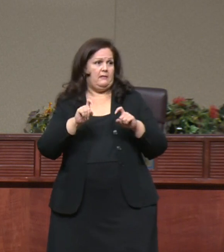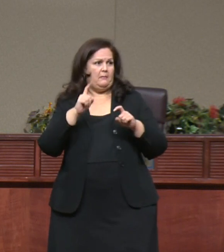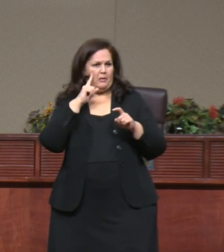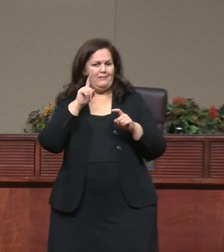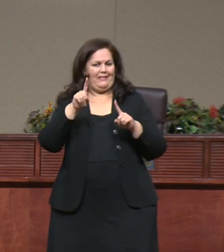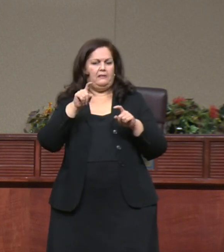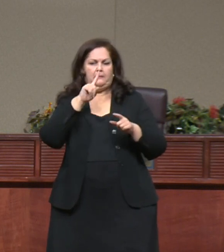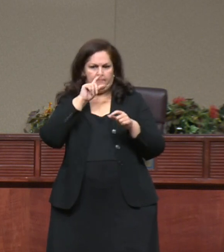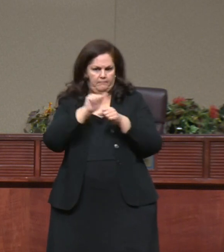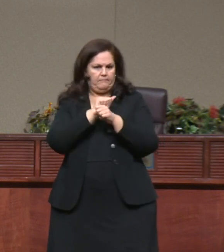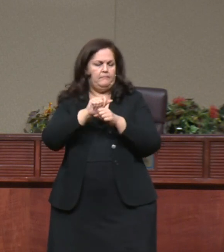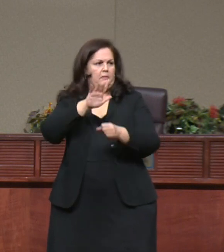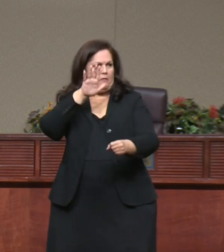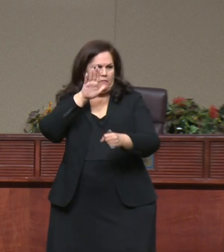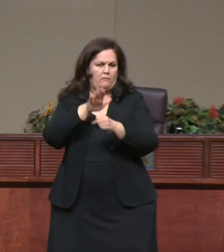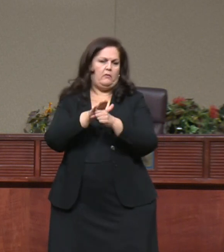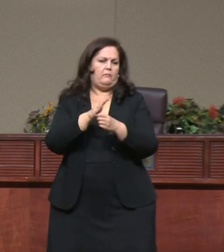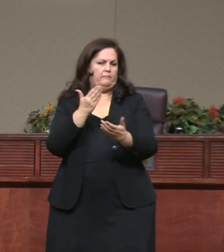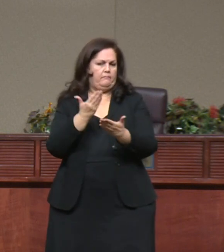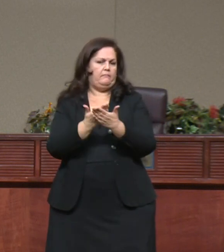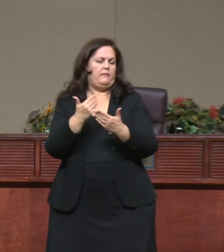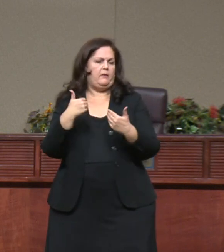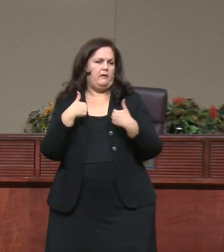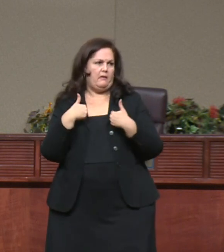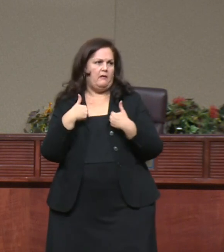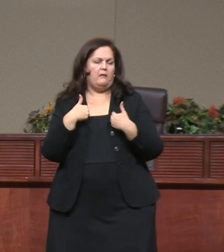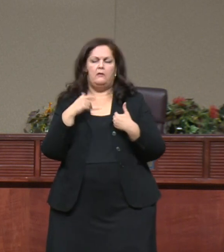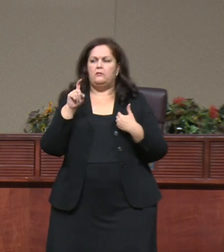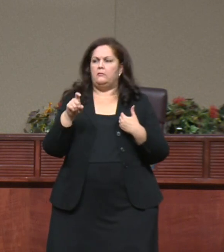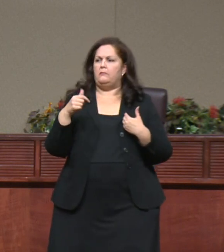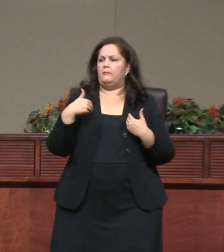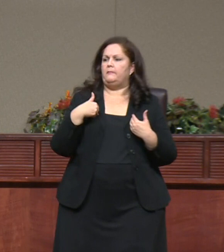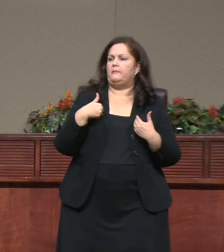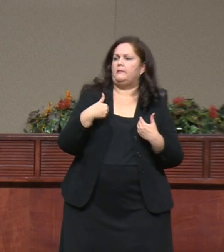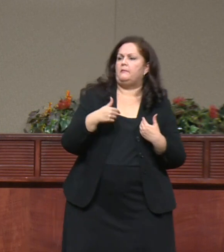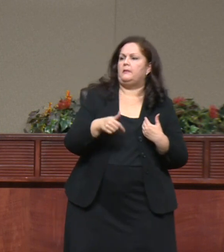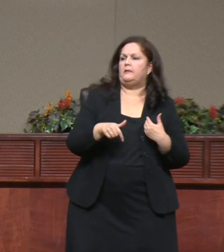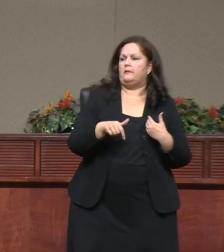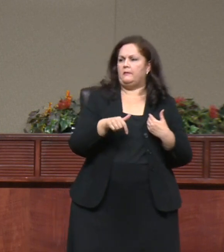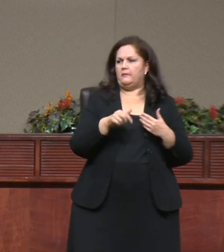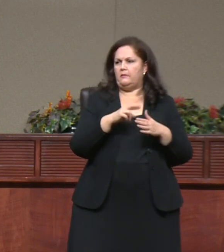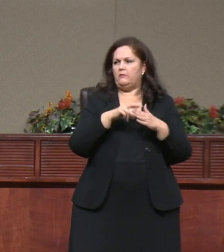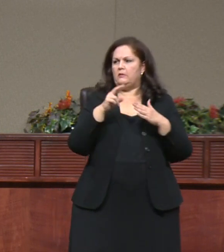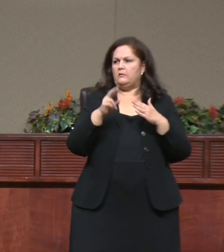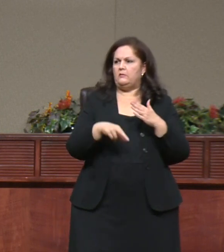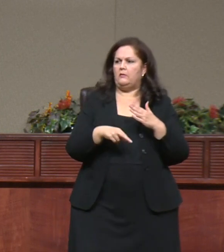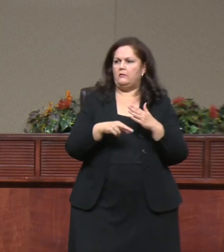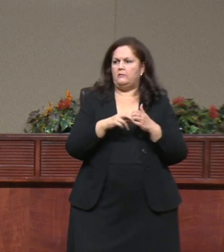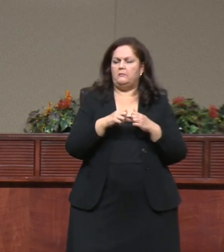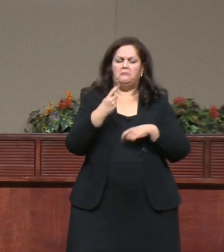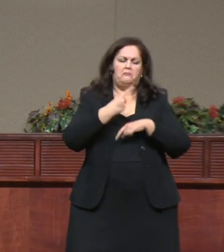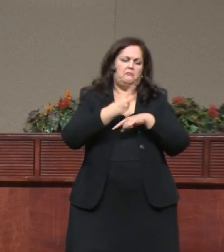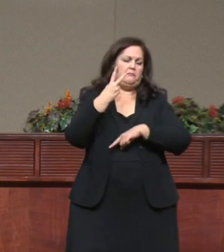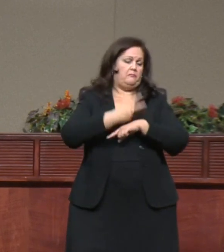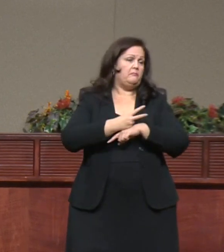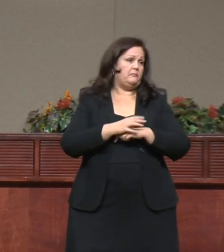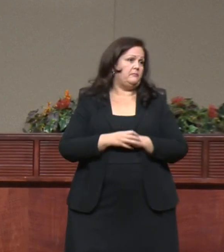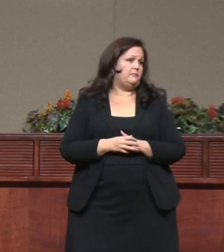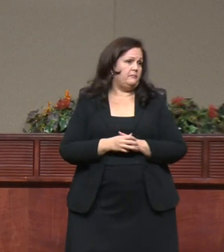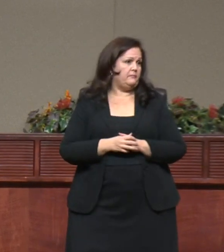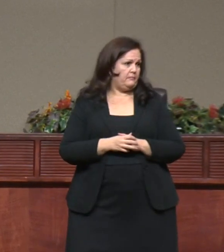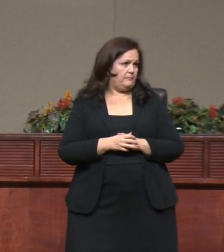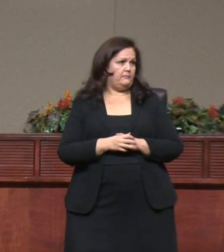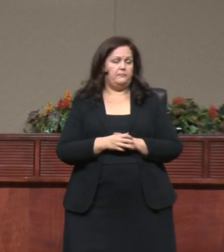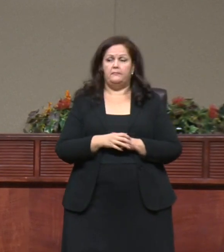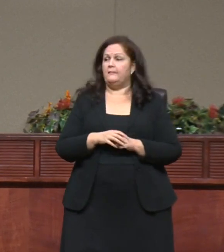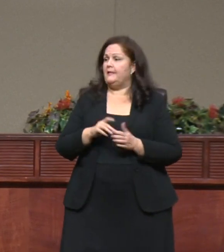test, and it should be between 24 to 48 hours for results. Thank you both. Dr. Pino,